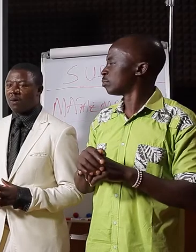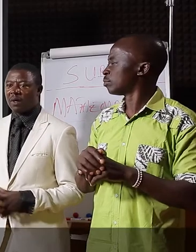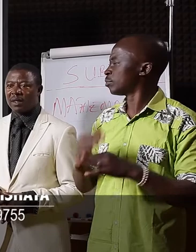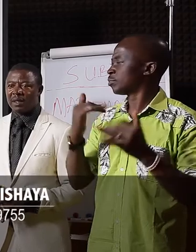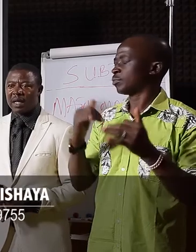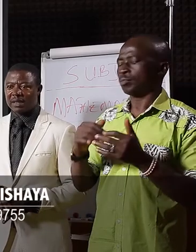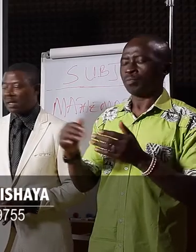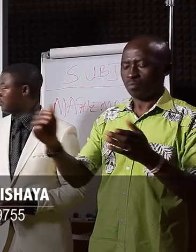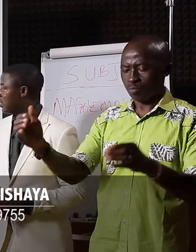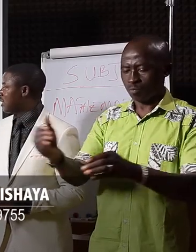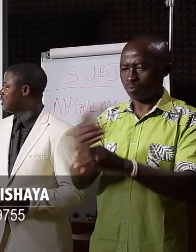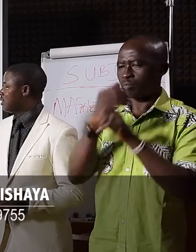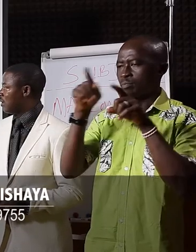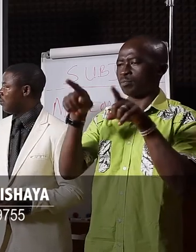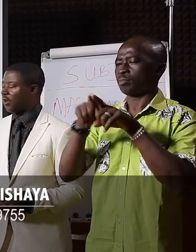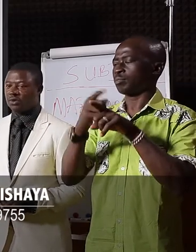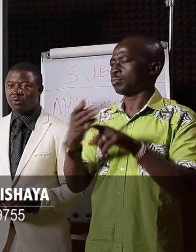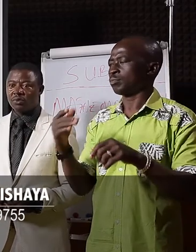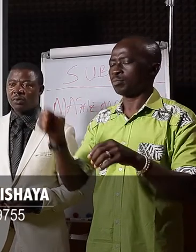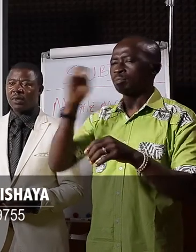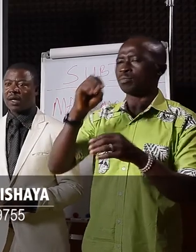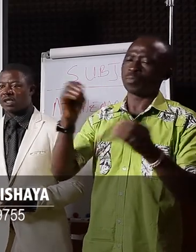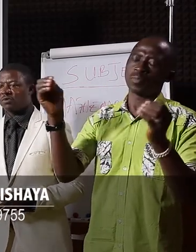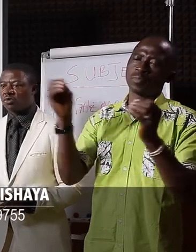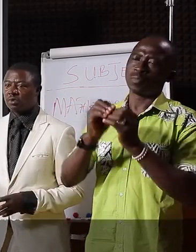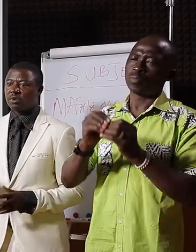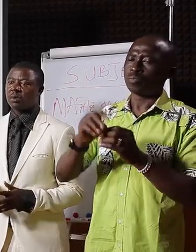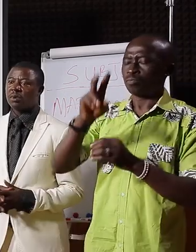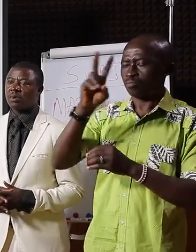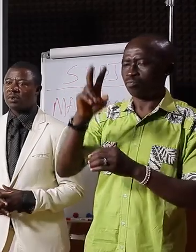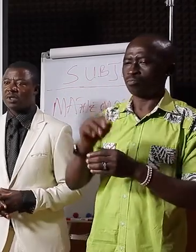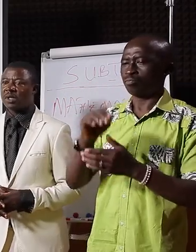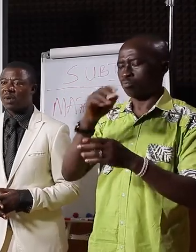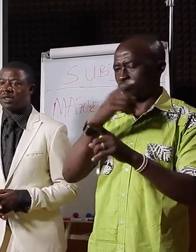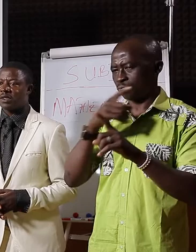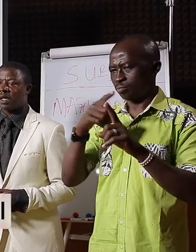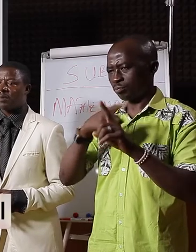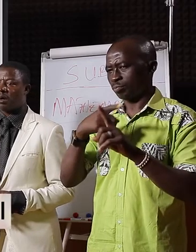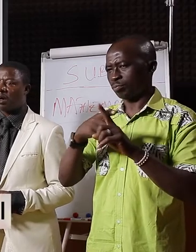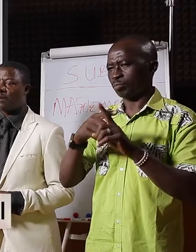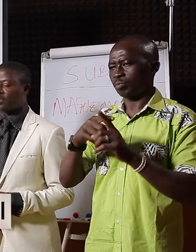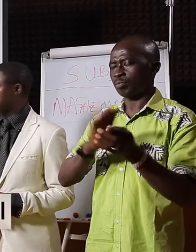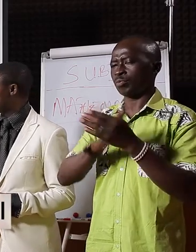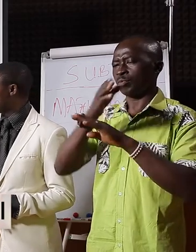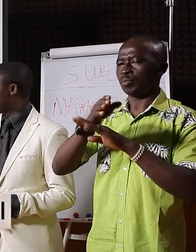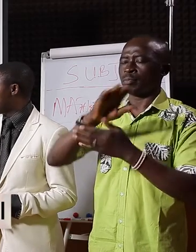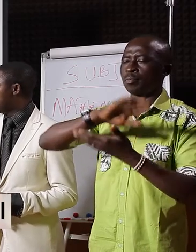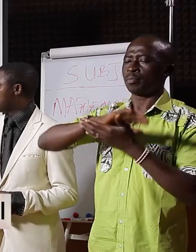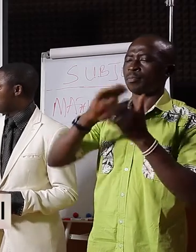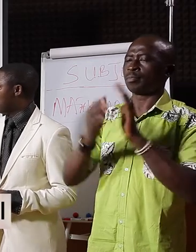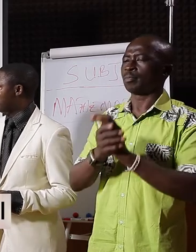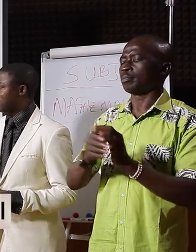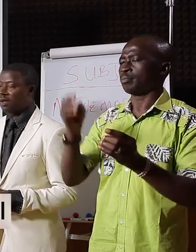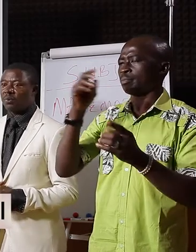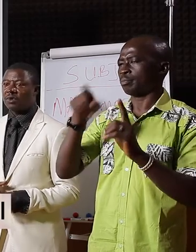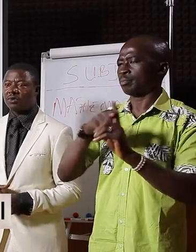will now collect like terms. 0 plus 2, negative 2, crossing equality sign become positive 2.